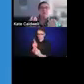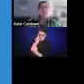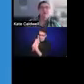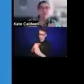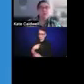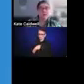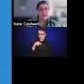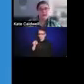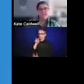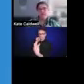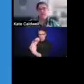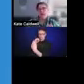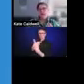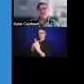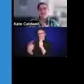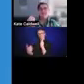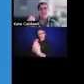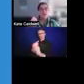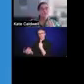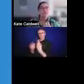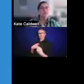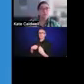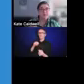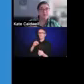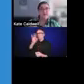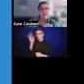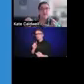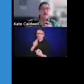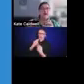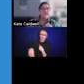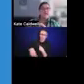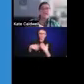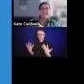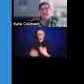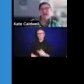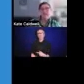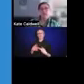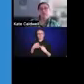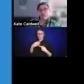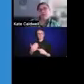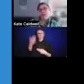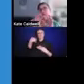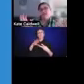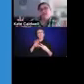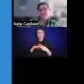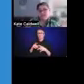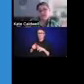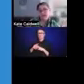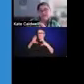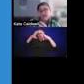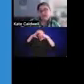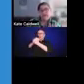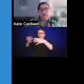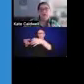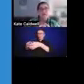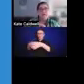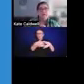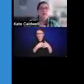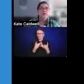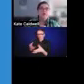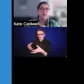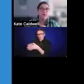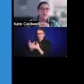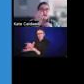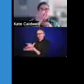experience in a rich way. And then focus groups, which are actually dynamic group conversations. Typically, you want to do